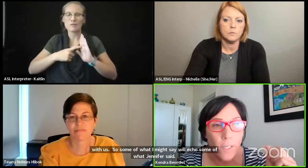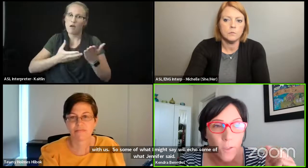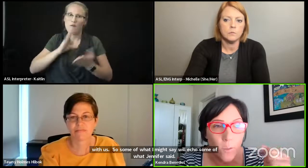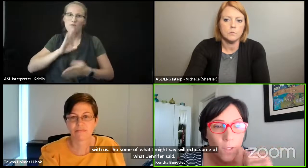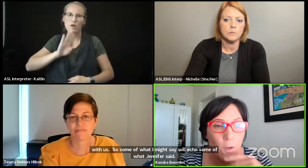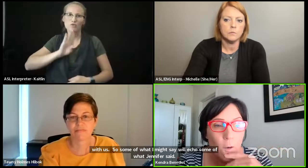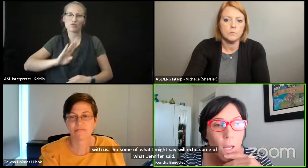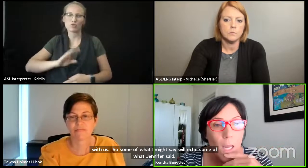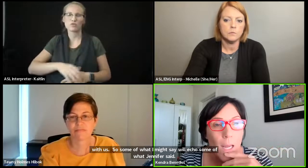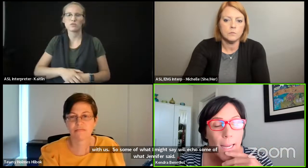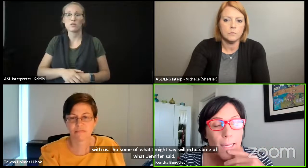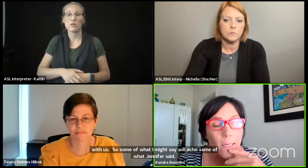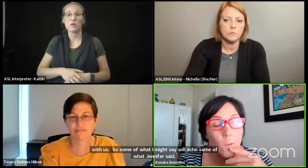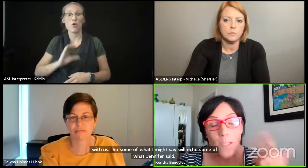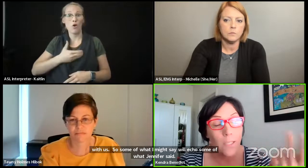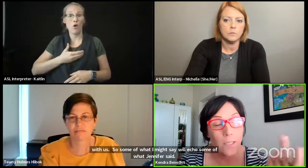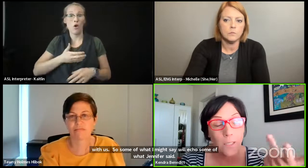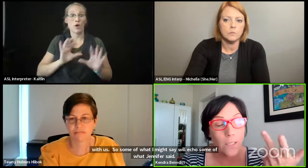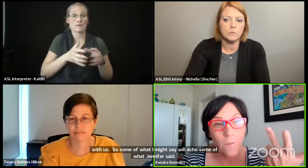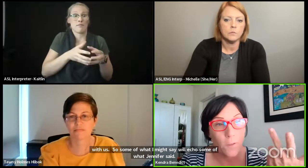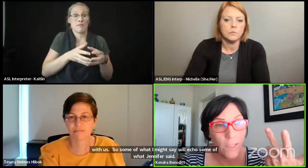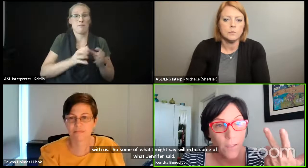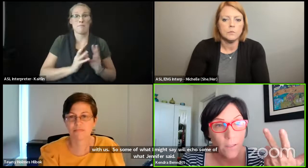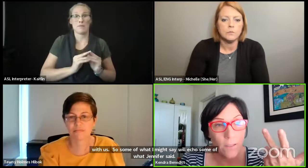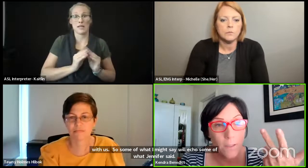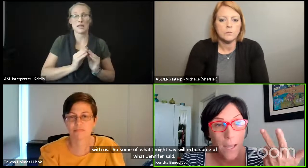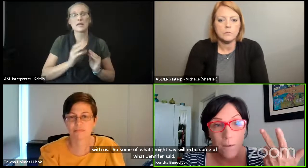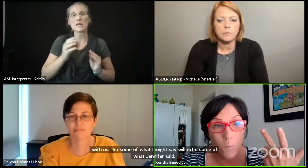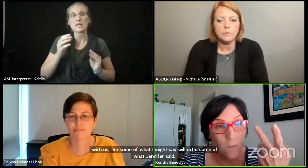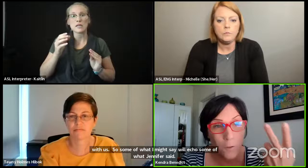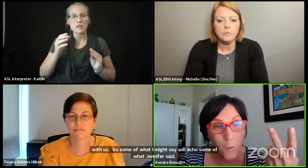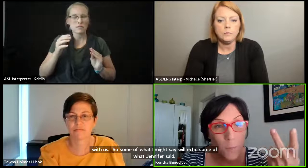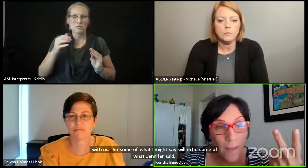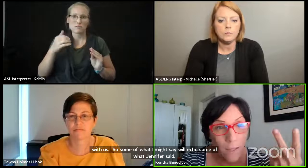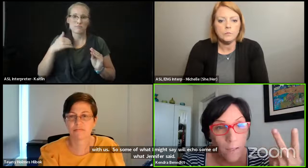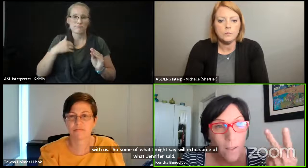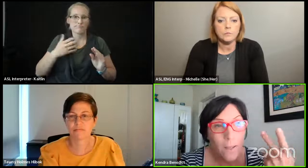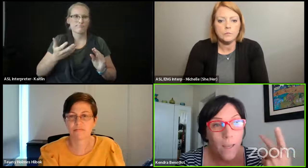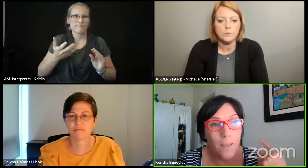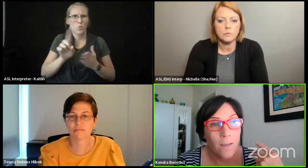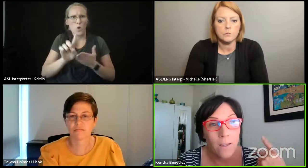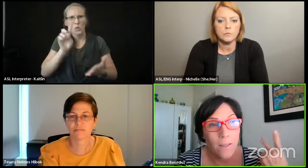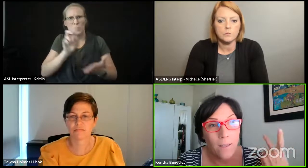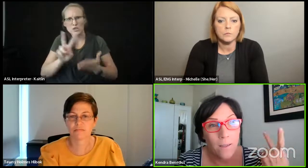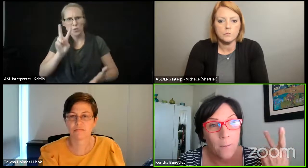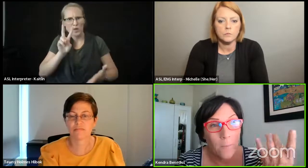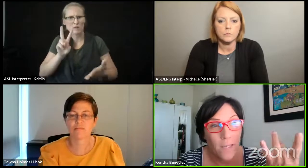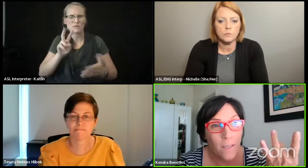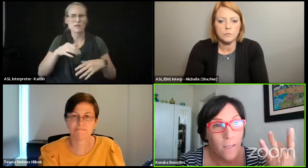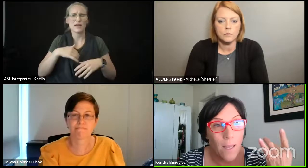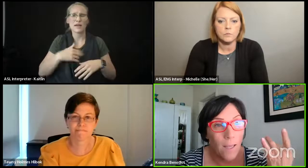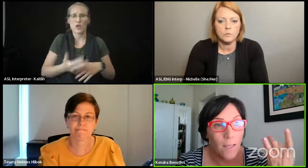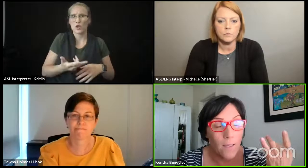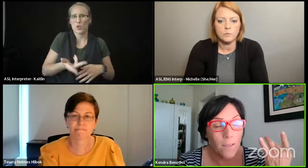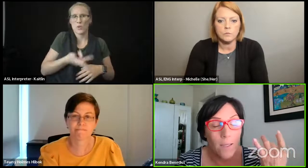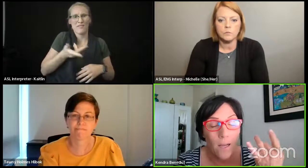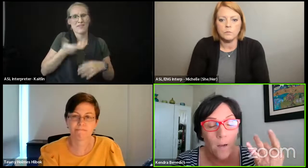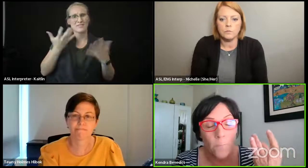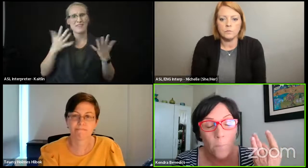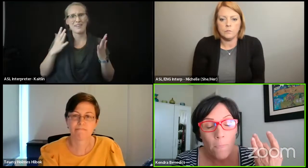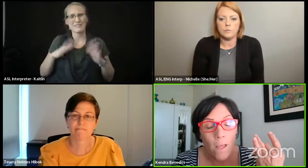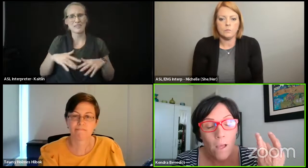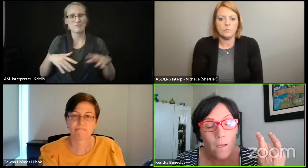met a week or 2 ago, and it only consisted of 3 of us there, and one of those was Becca, and then me